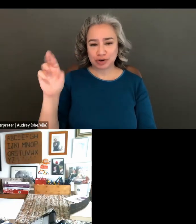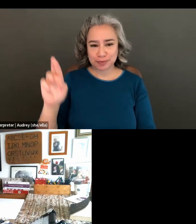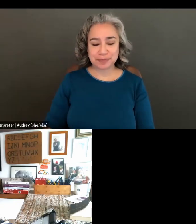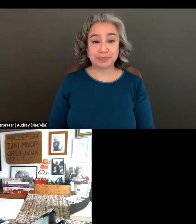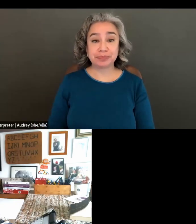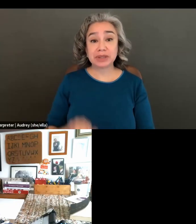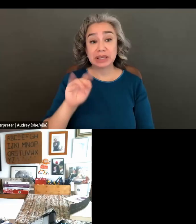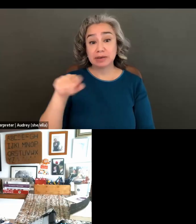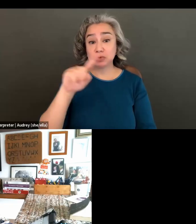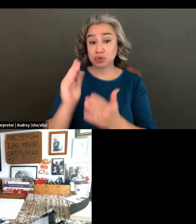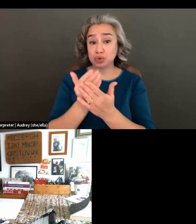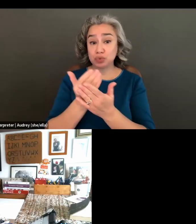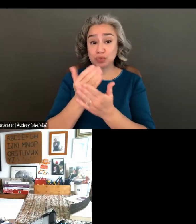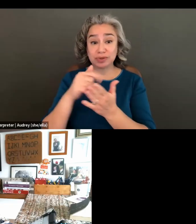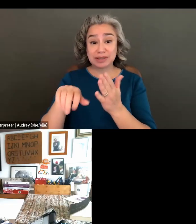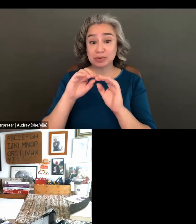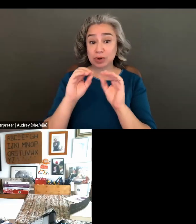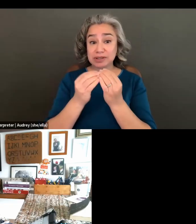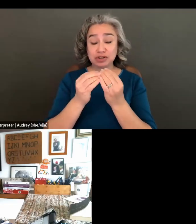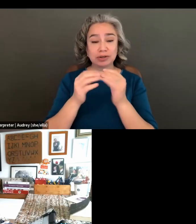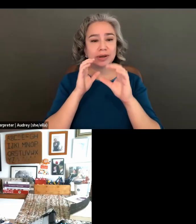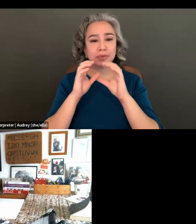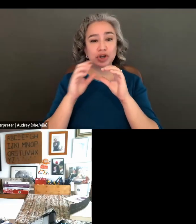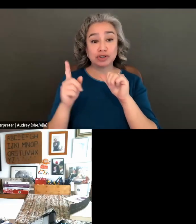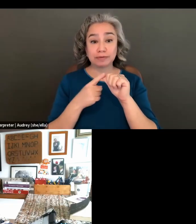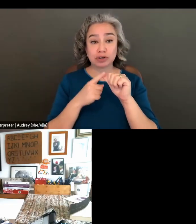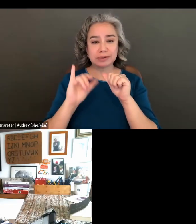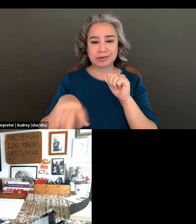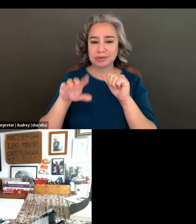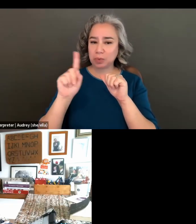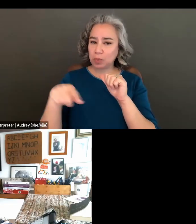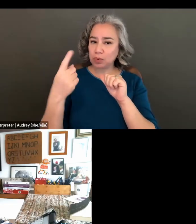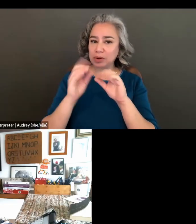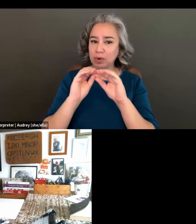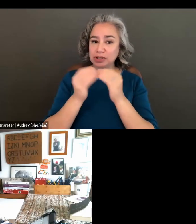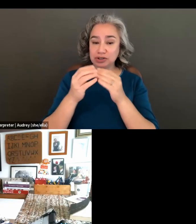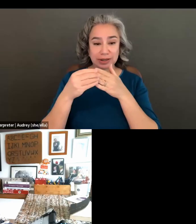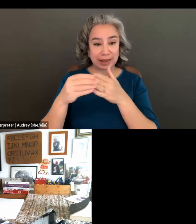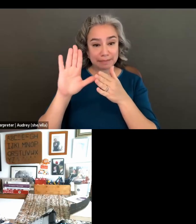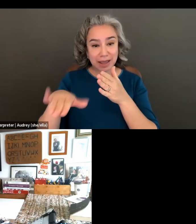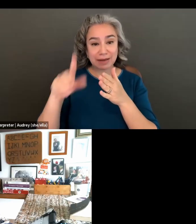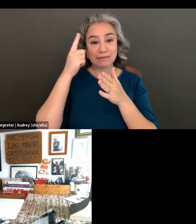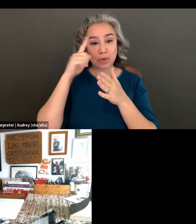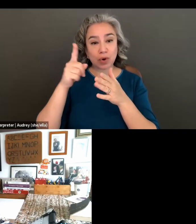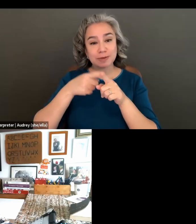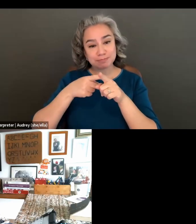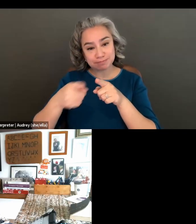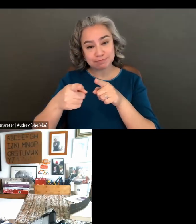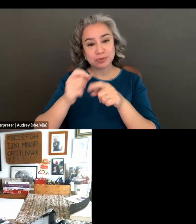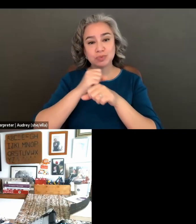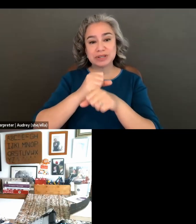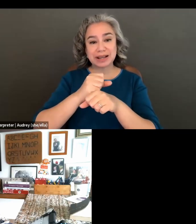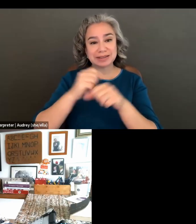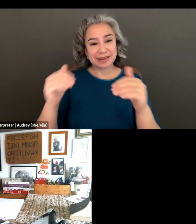If you're new to the organization, Communication First is the only organization led by and for and dedicated to protecting and